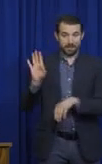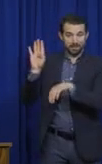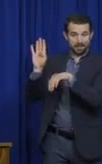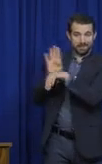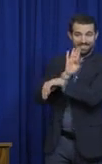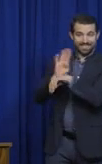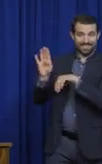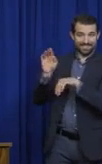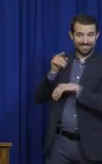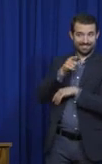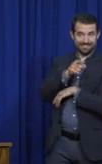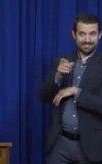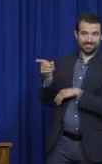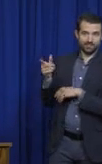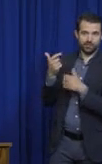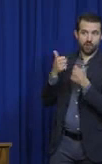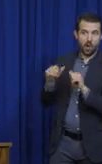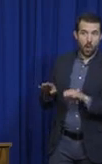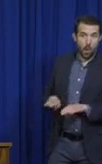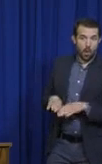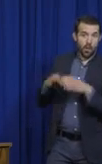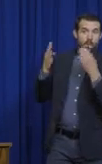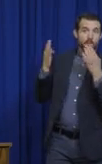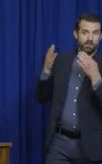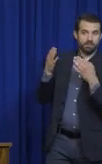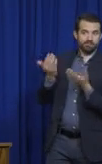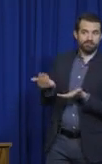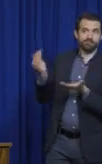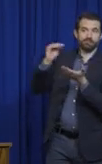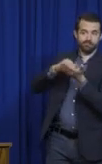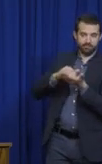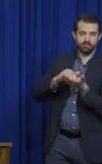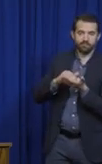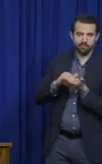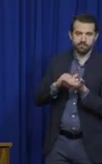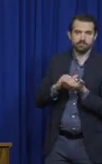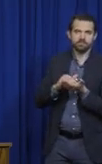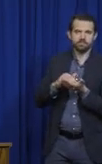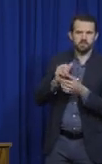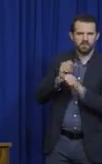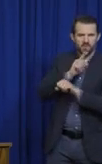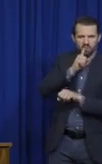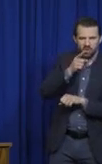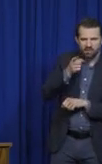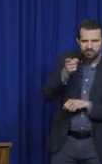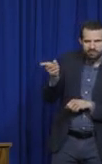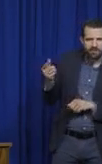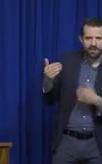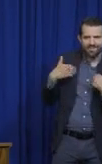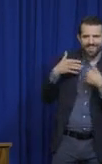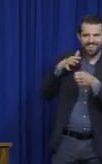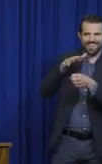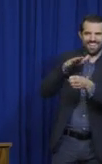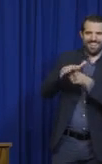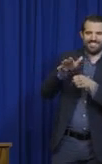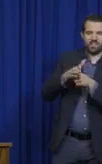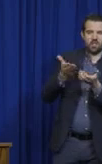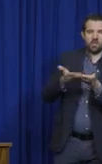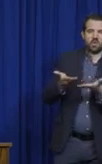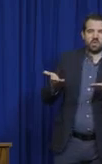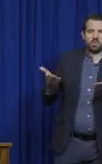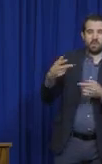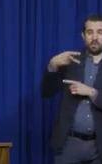toward reopening, I think making sure that they can secure a supply of PPE on their